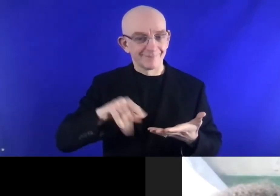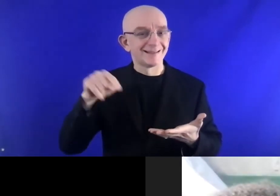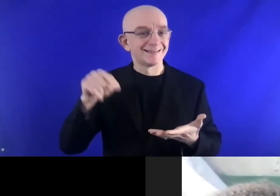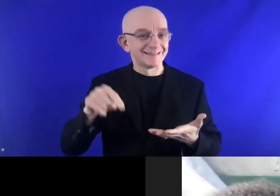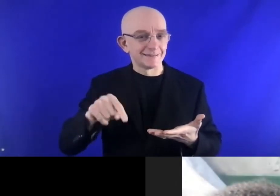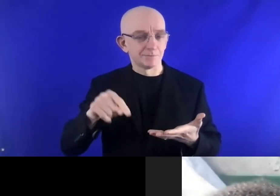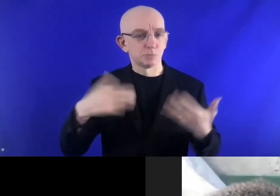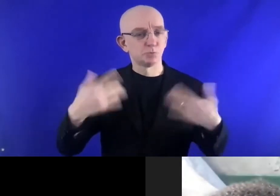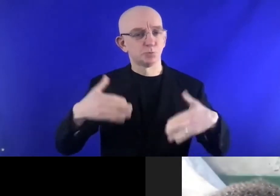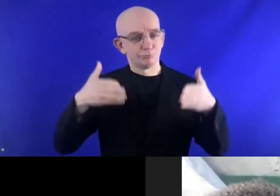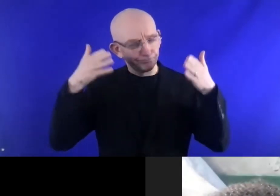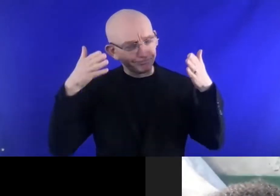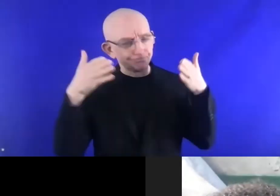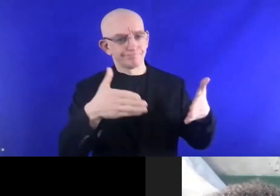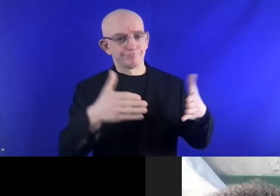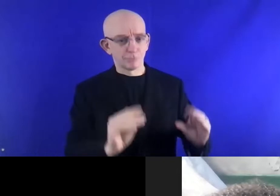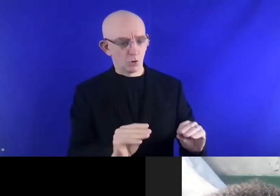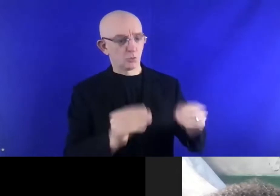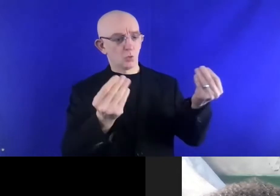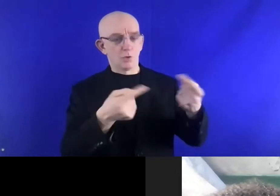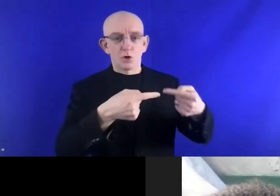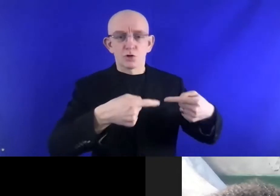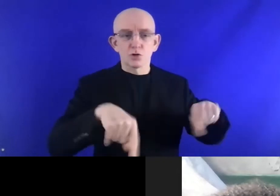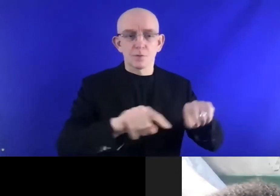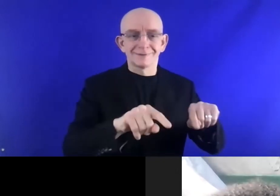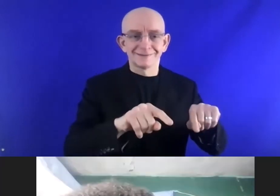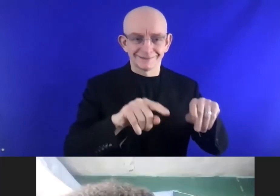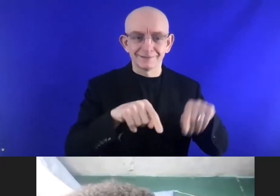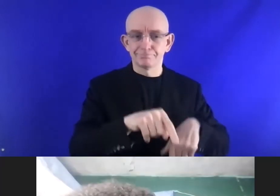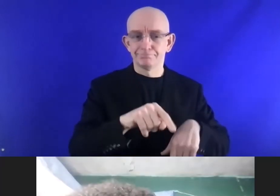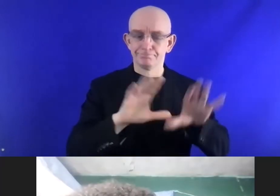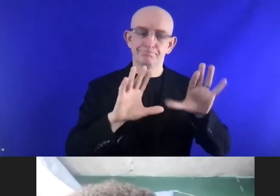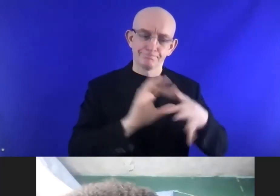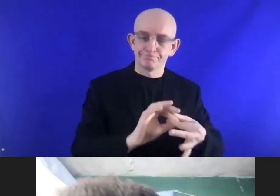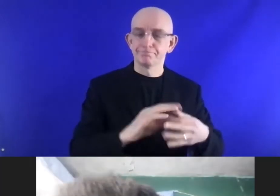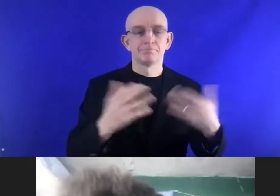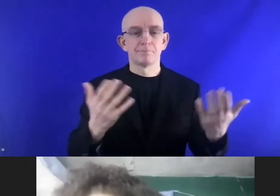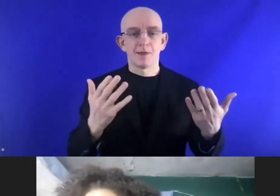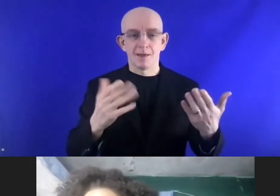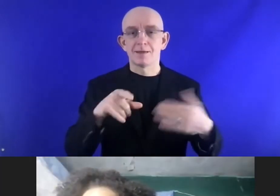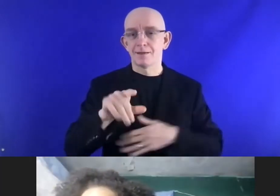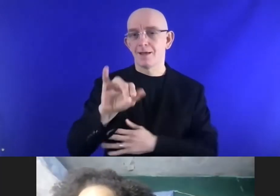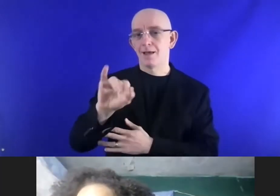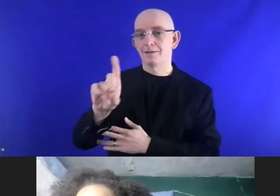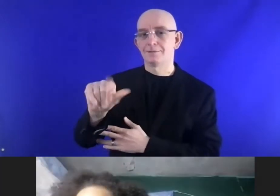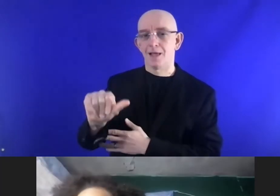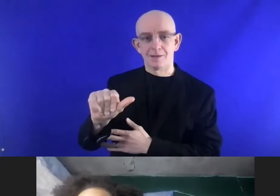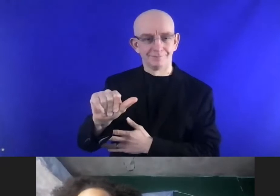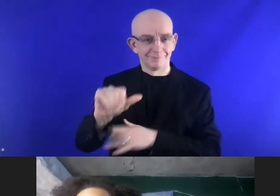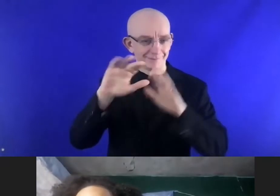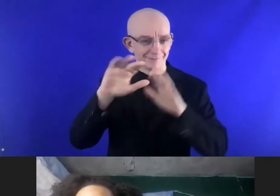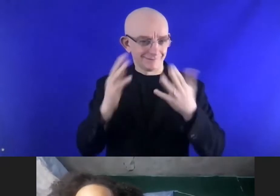the Latin American Network for People with Disabilities and their Family. Welcome to